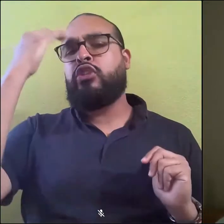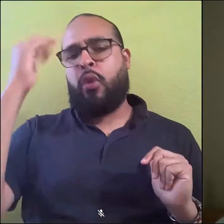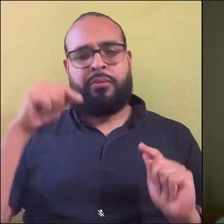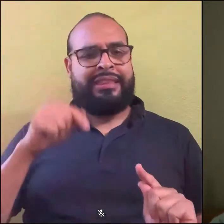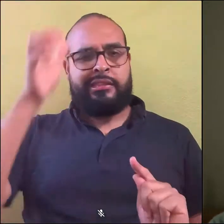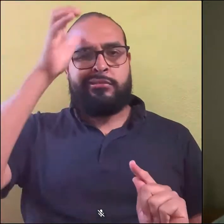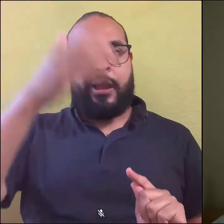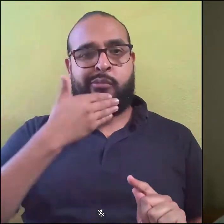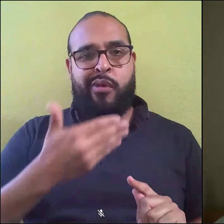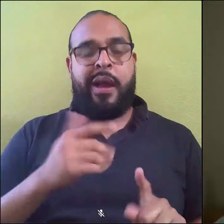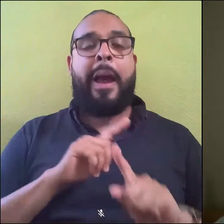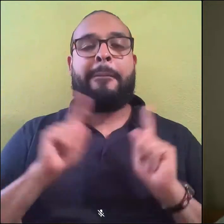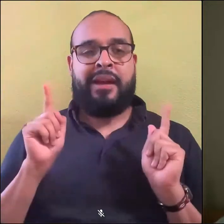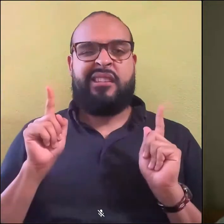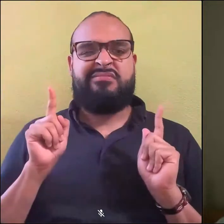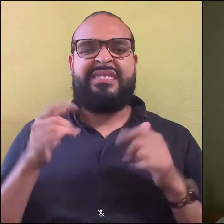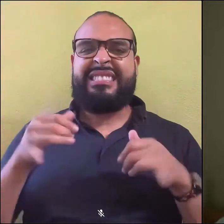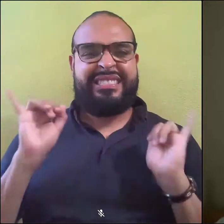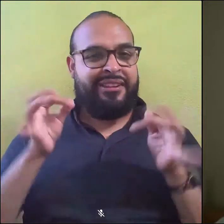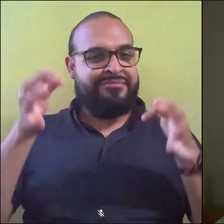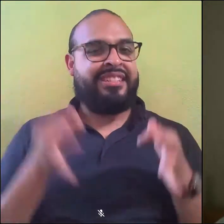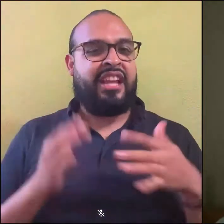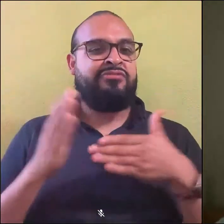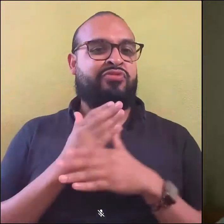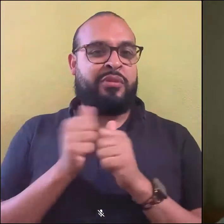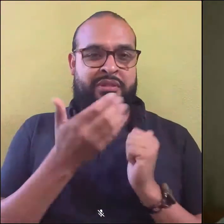you. I hope you find it useful. Thank you.